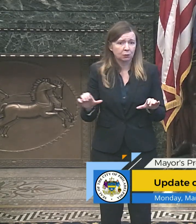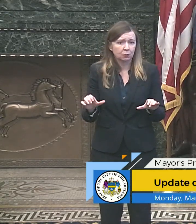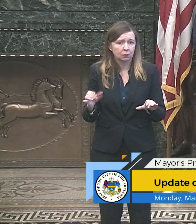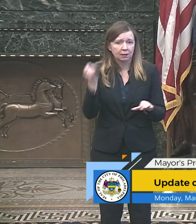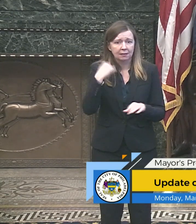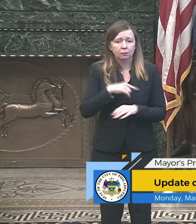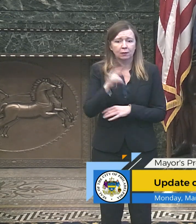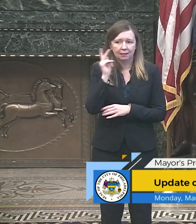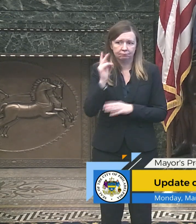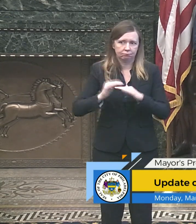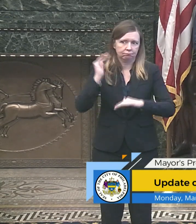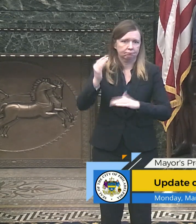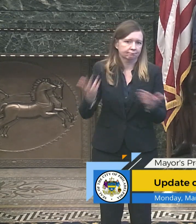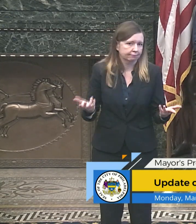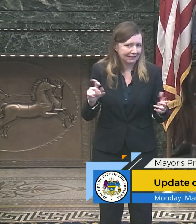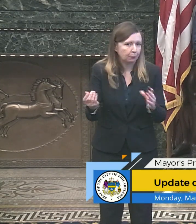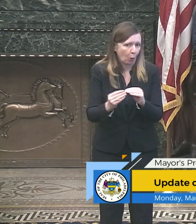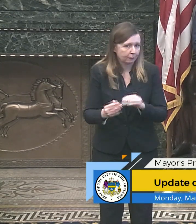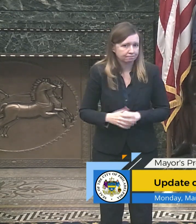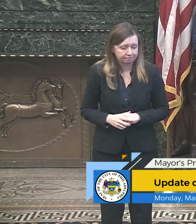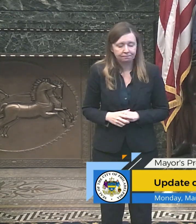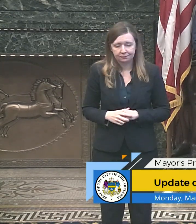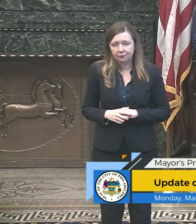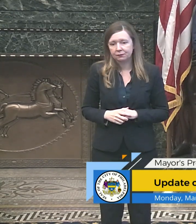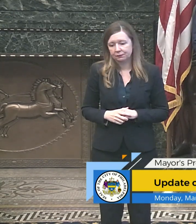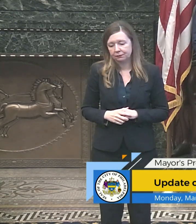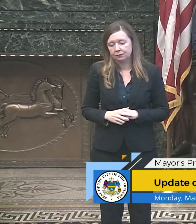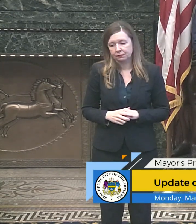we exceed that.